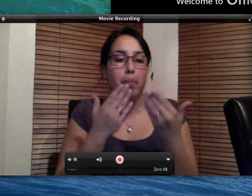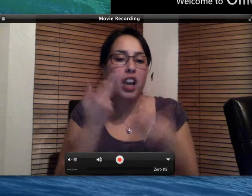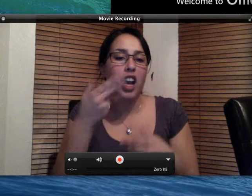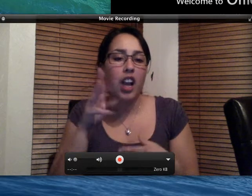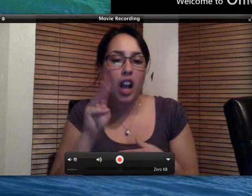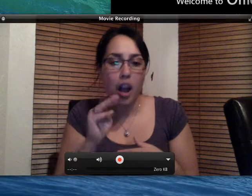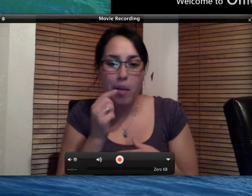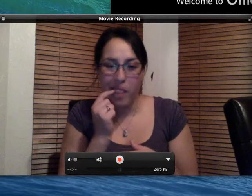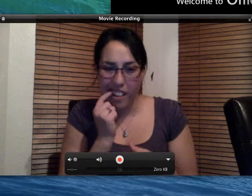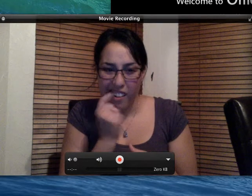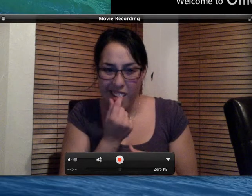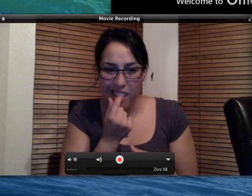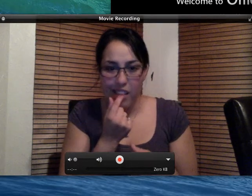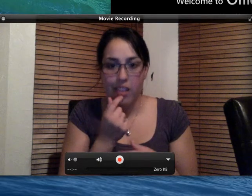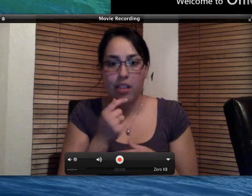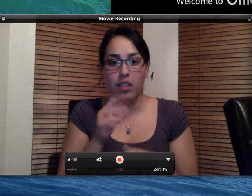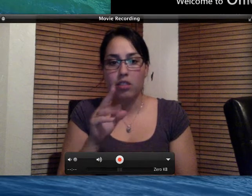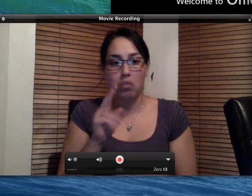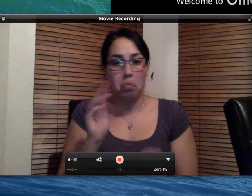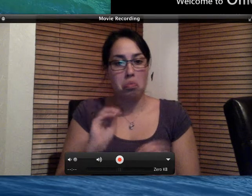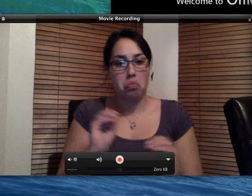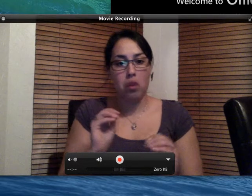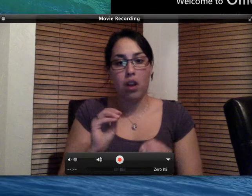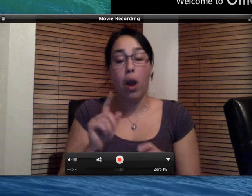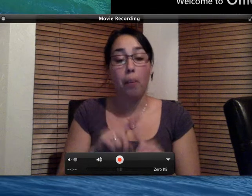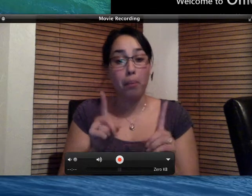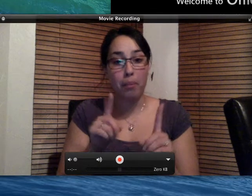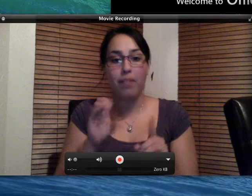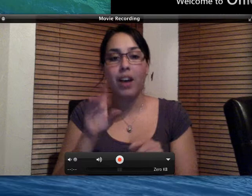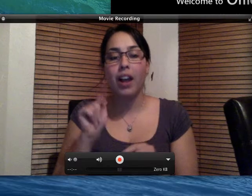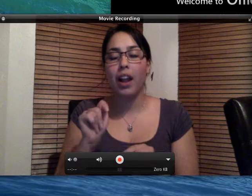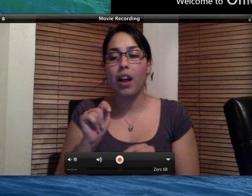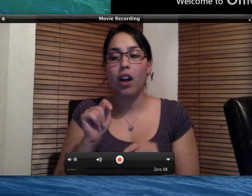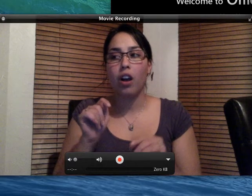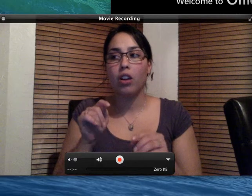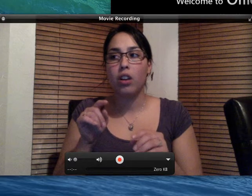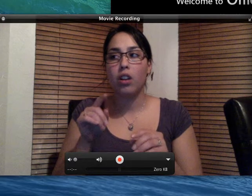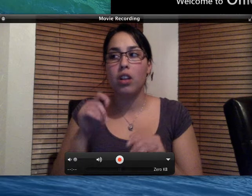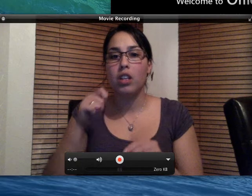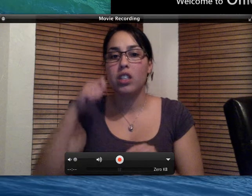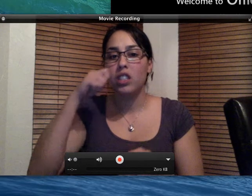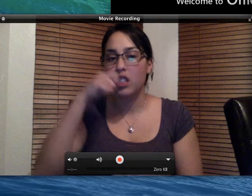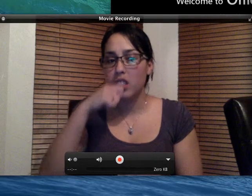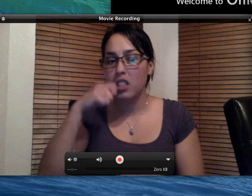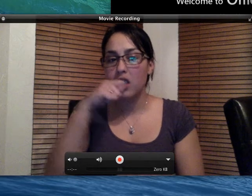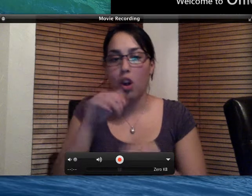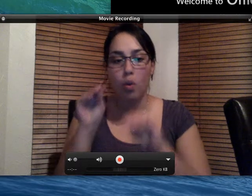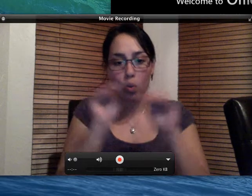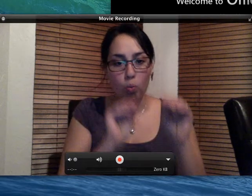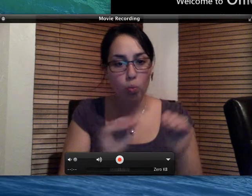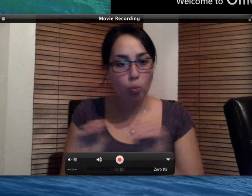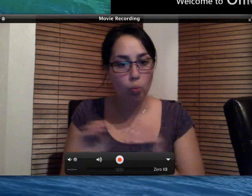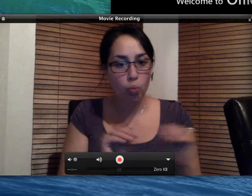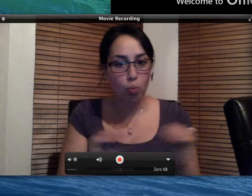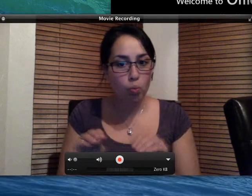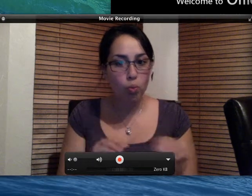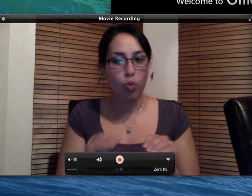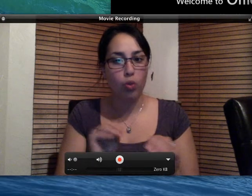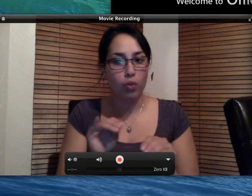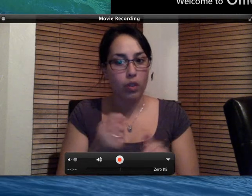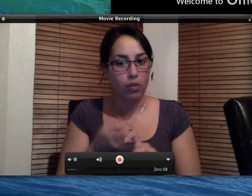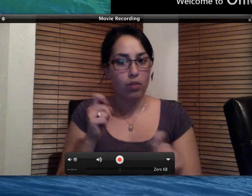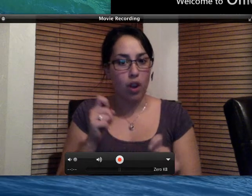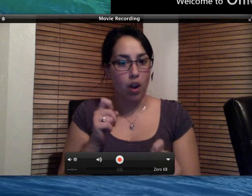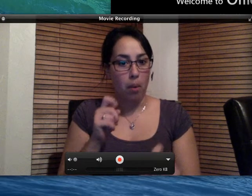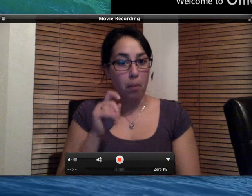whole motion. And the amazing thing to me is that you would think this woman would have excellent oral